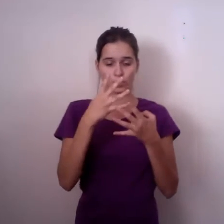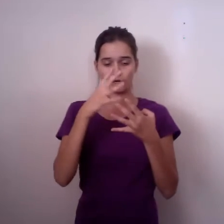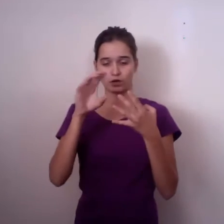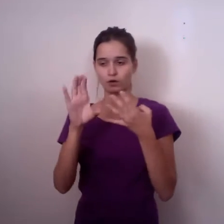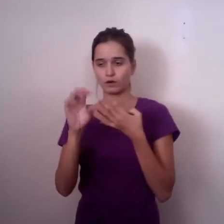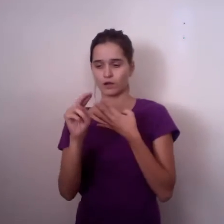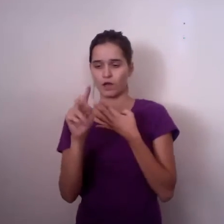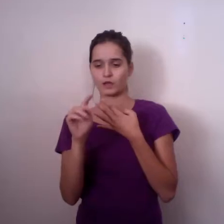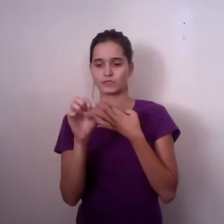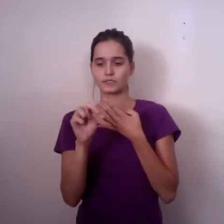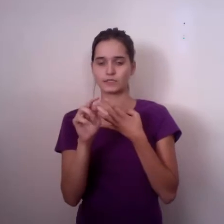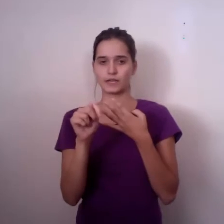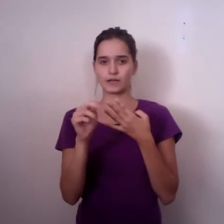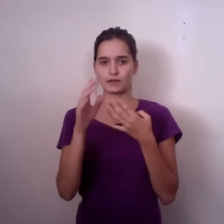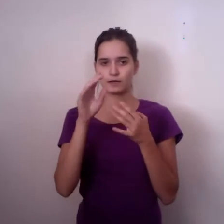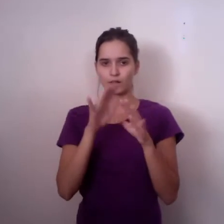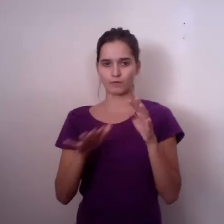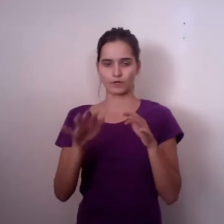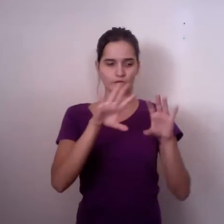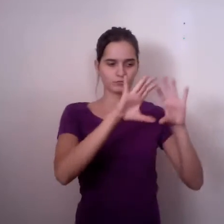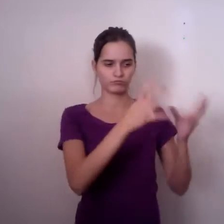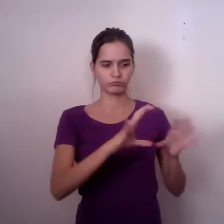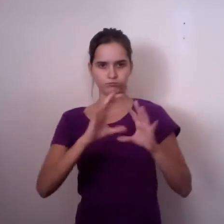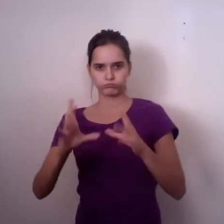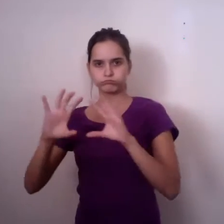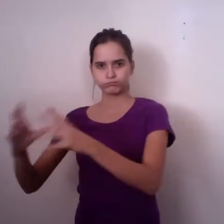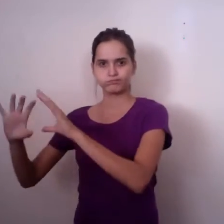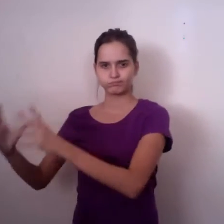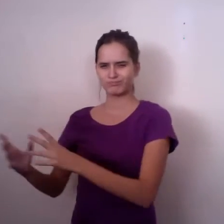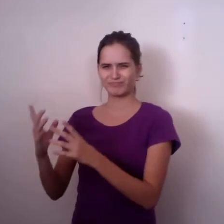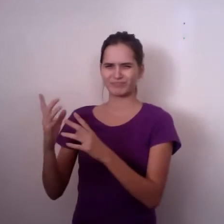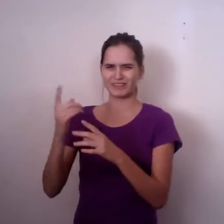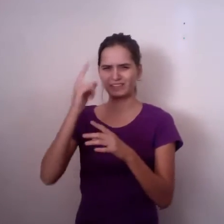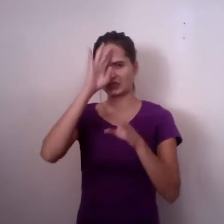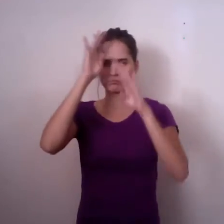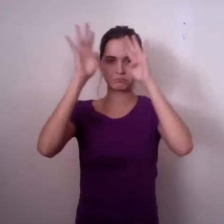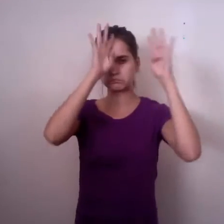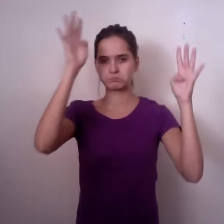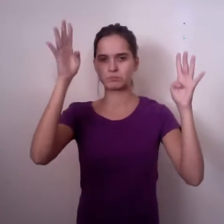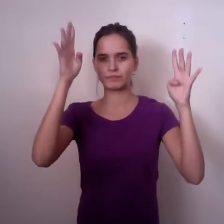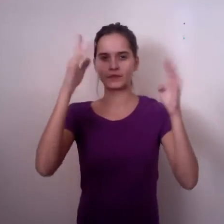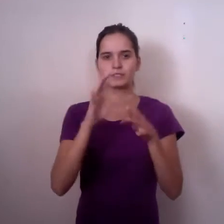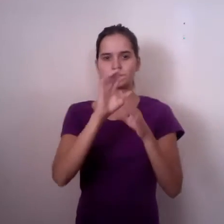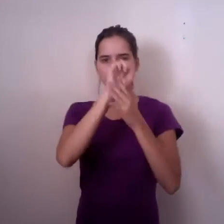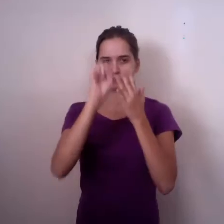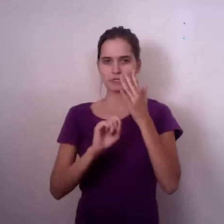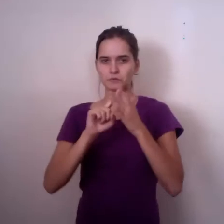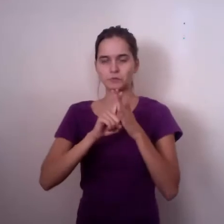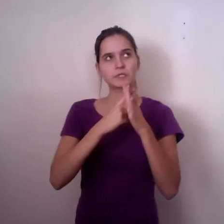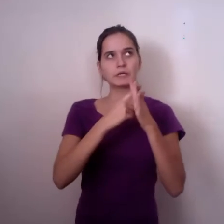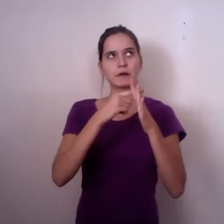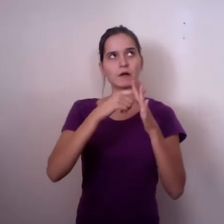by random, really. I just decide which ones I'm going to do at the beginning of that semester. And in the past I've